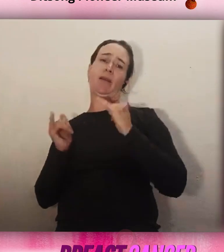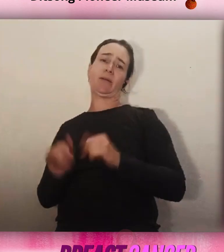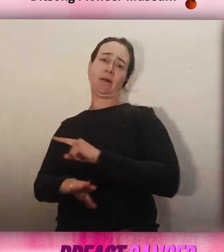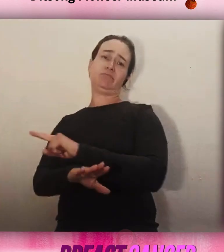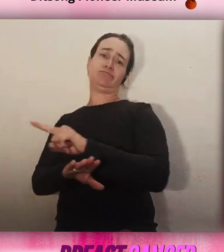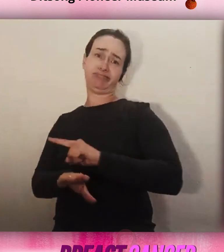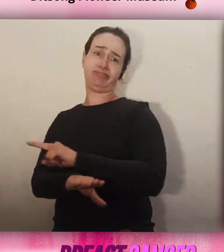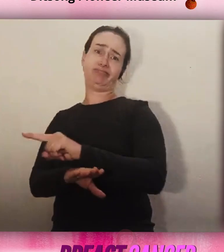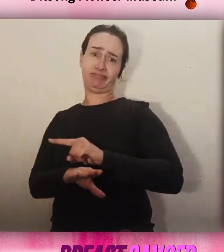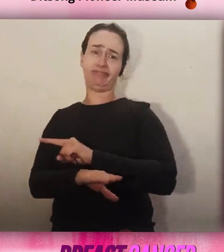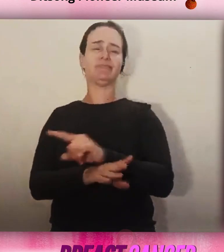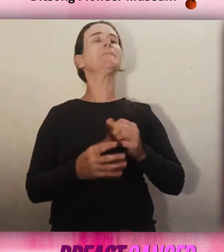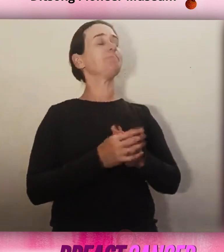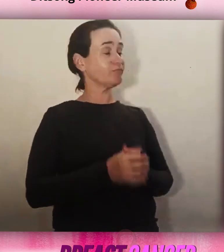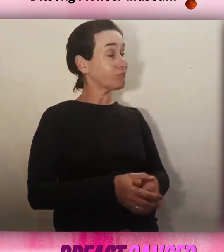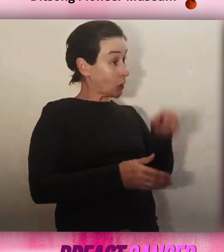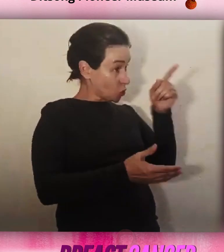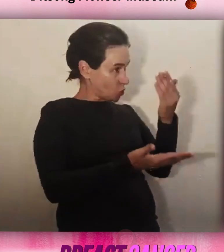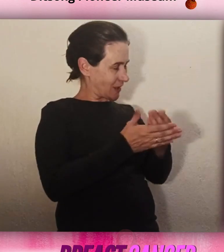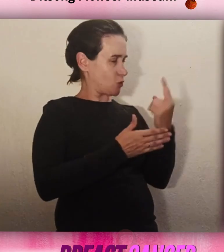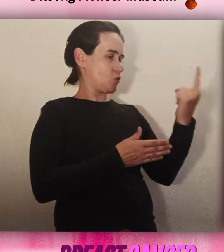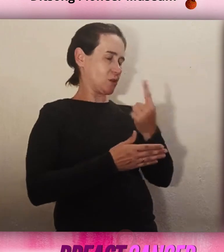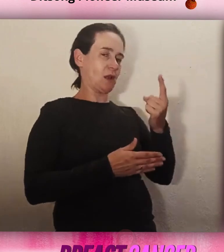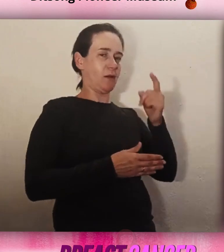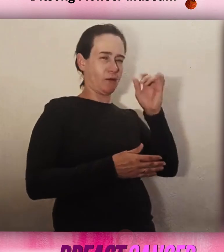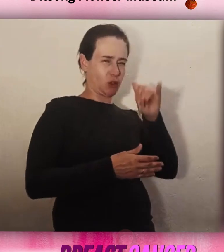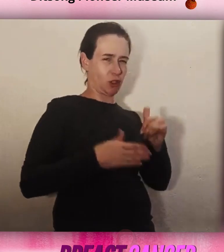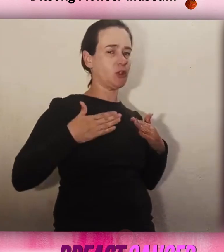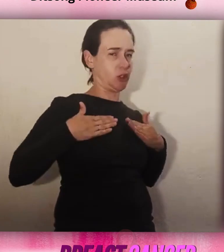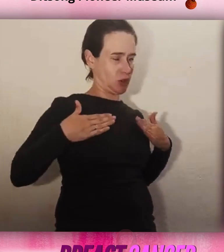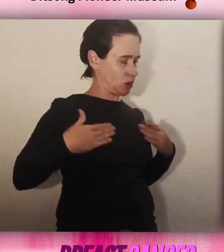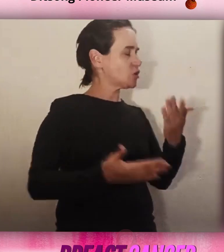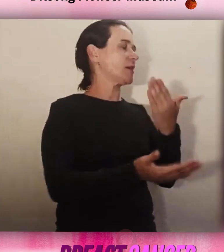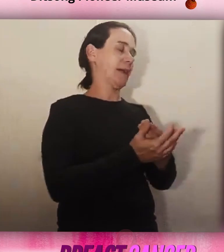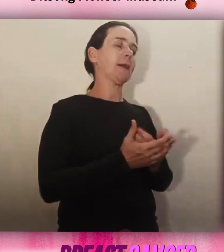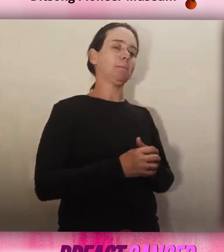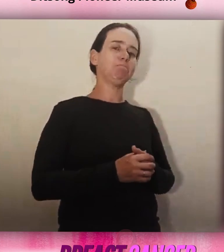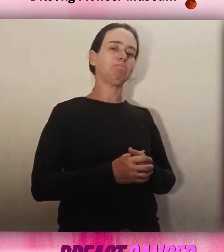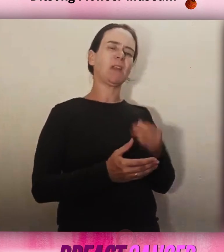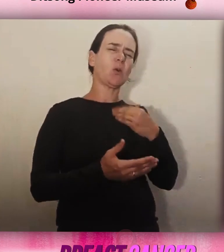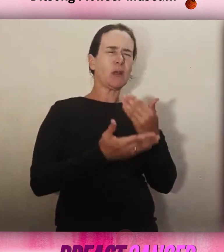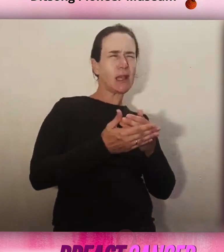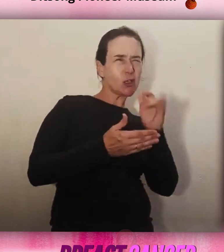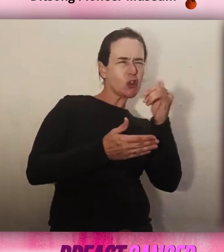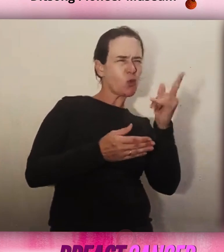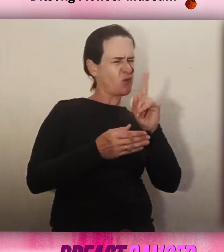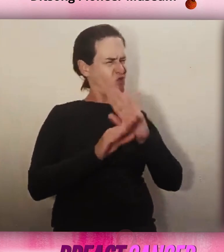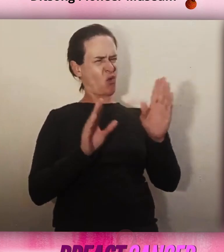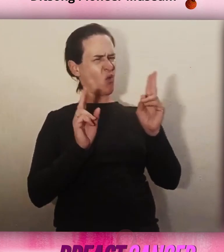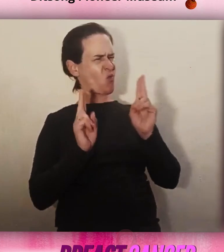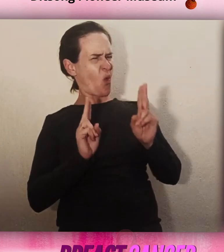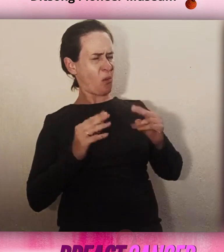day. queue, yes. Yeah. So there are things such as a breast exam that you can do yourself at All home. right. Then you're going to look for